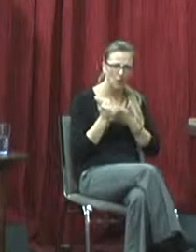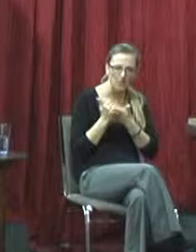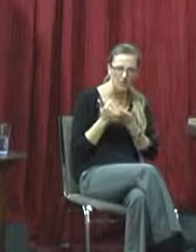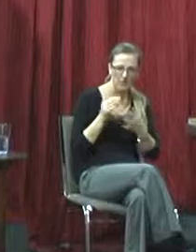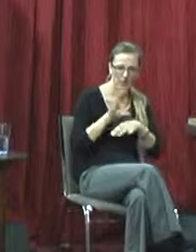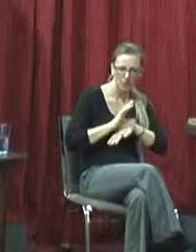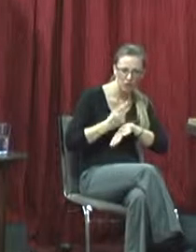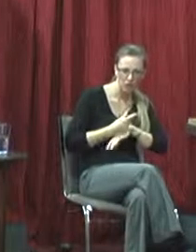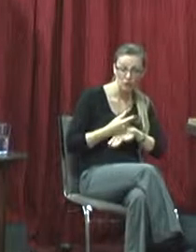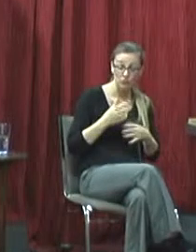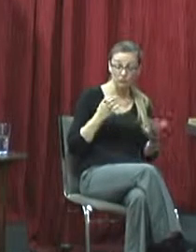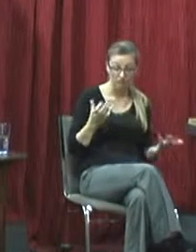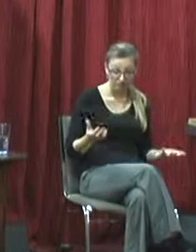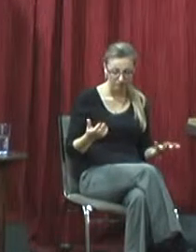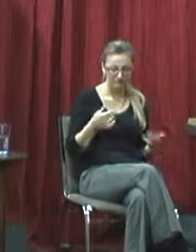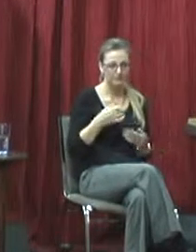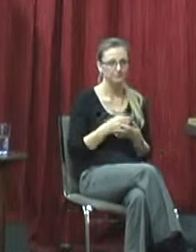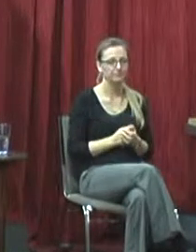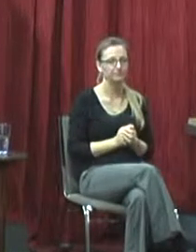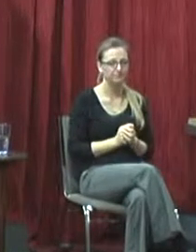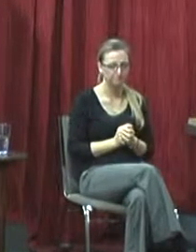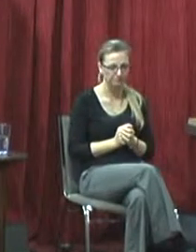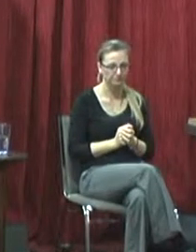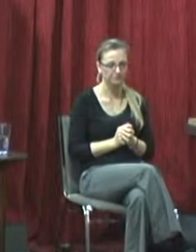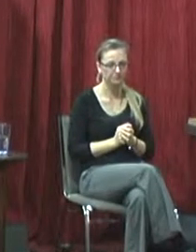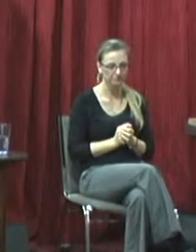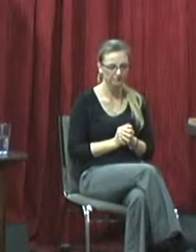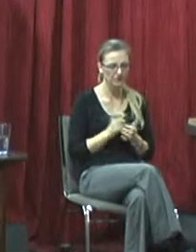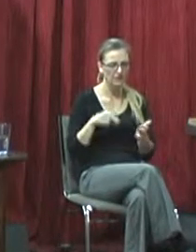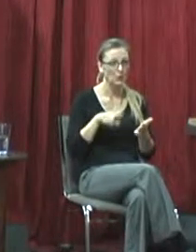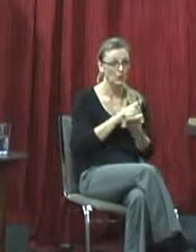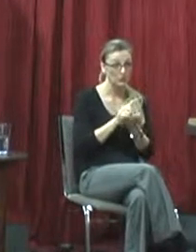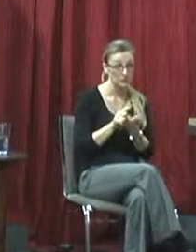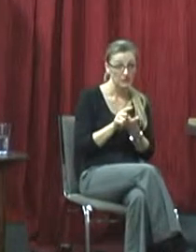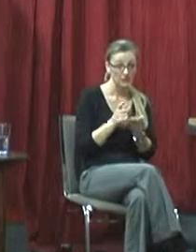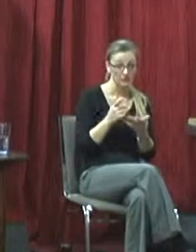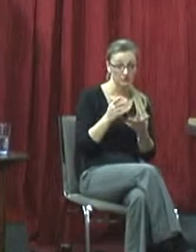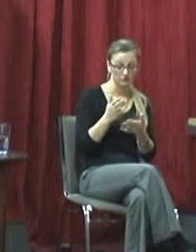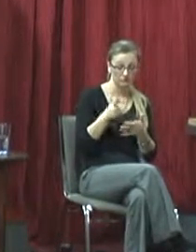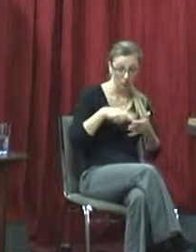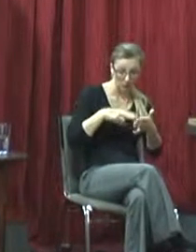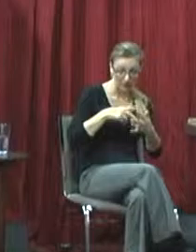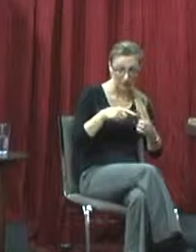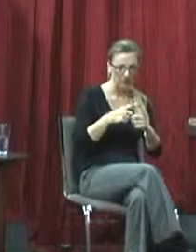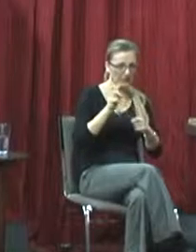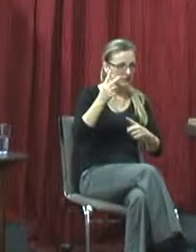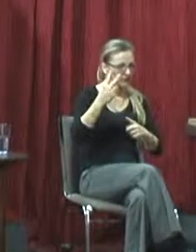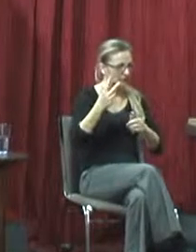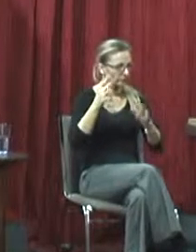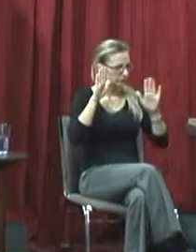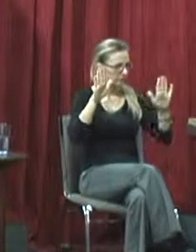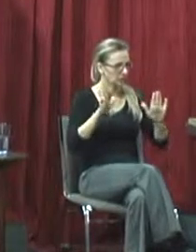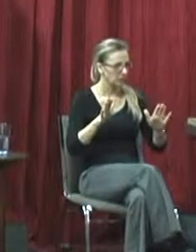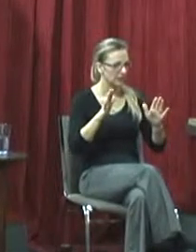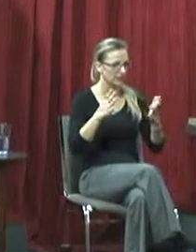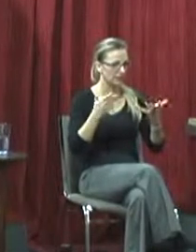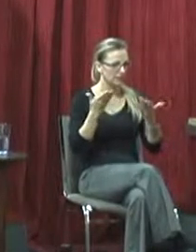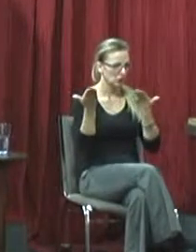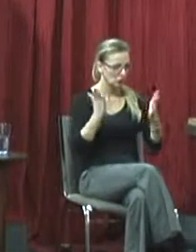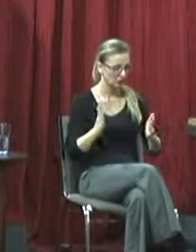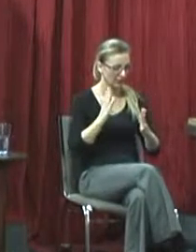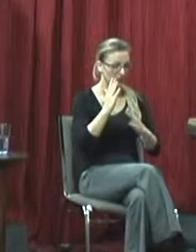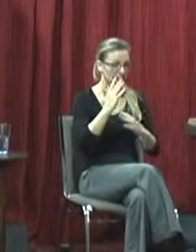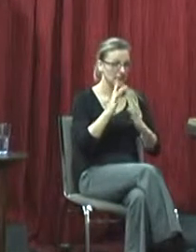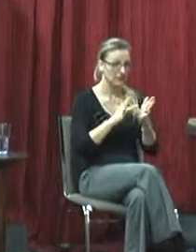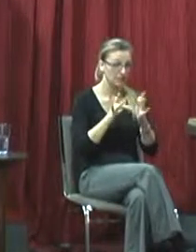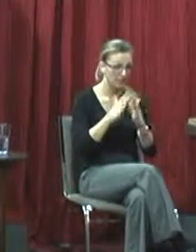because this week's Parsha was about the second greatest servant in the Bible, And we've been saying that over and over again. The Holy Spirit